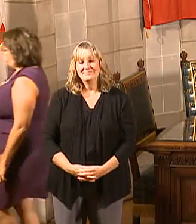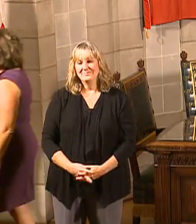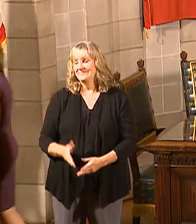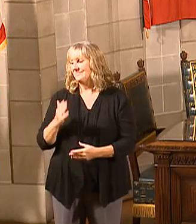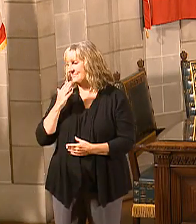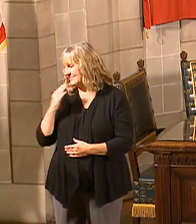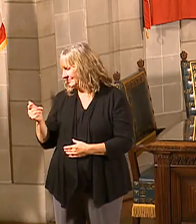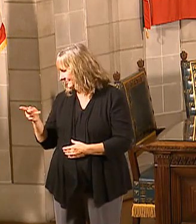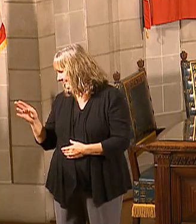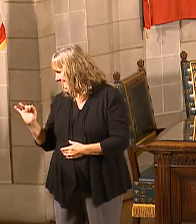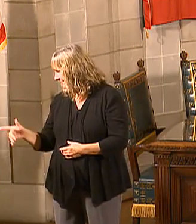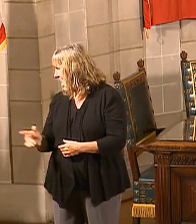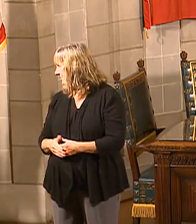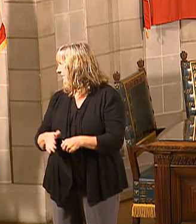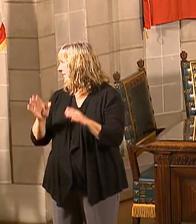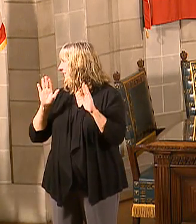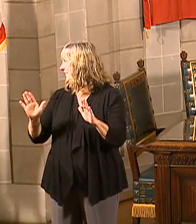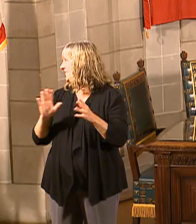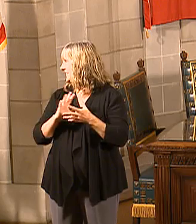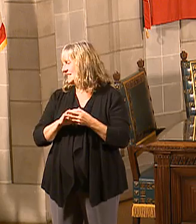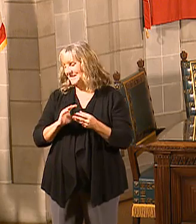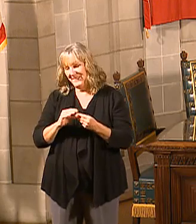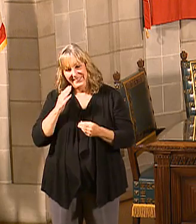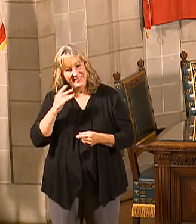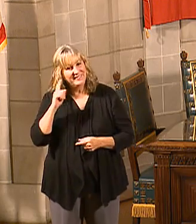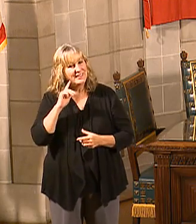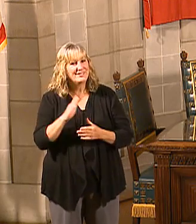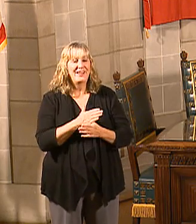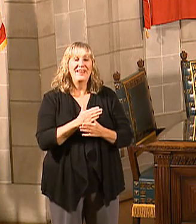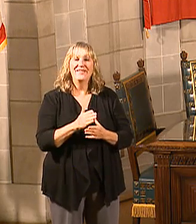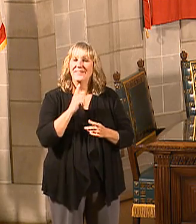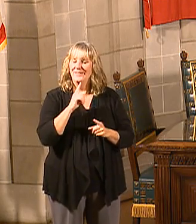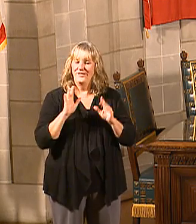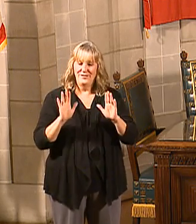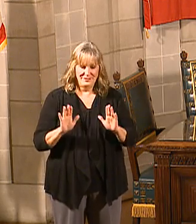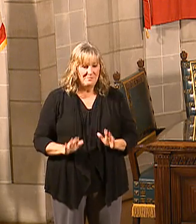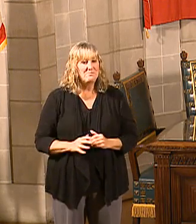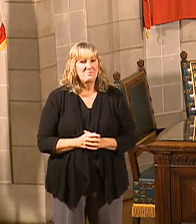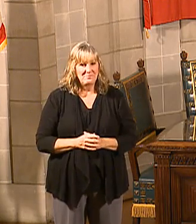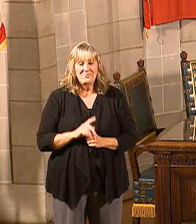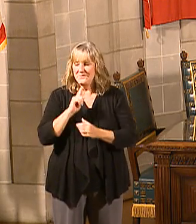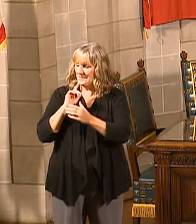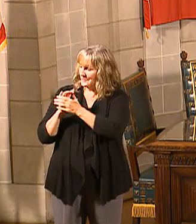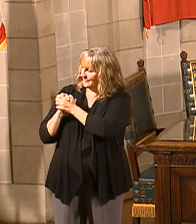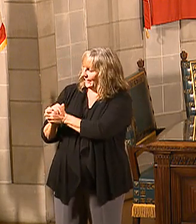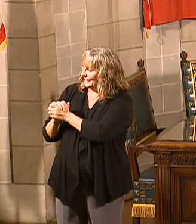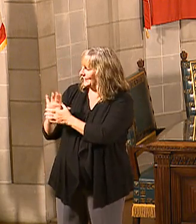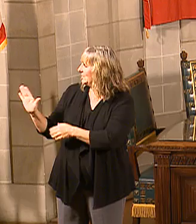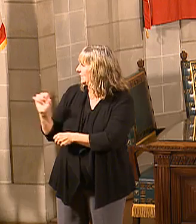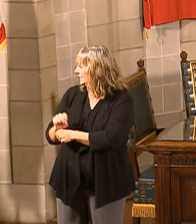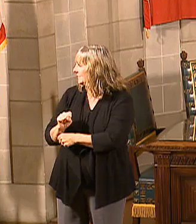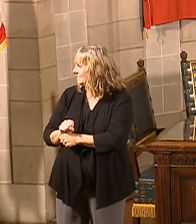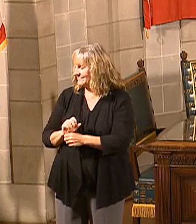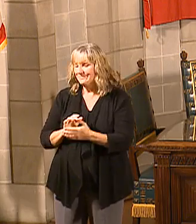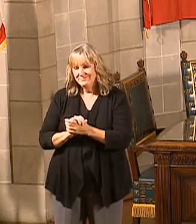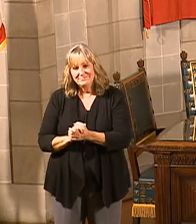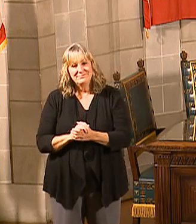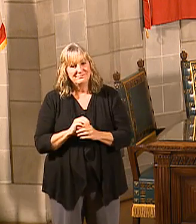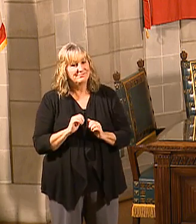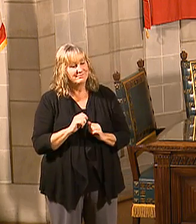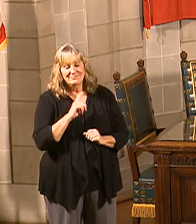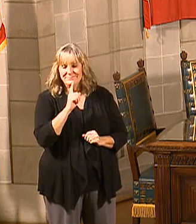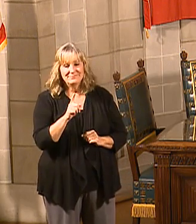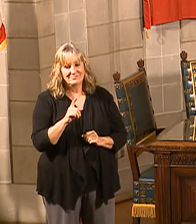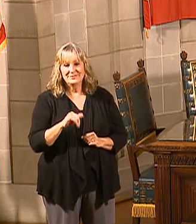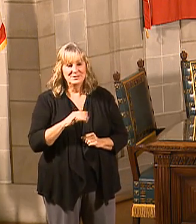Thank you, April. Great story. Thank you very much for sharing that. That's awesome. So congratulations for all your hard work and how it's paid off. That